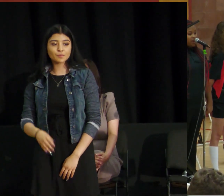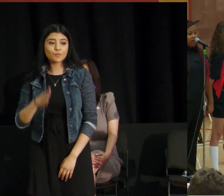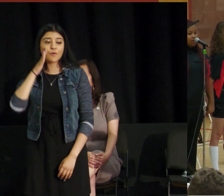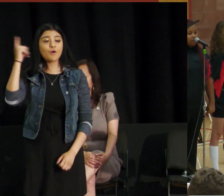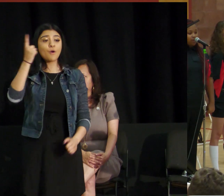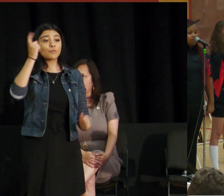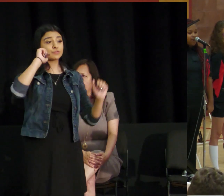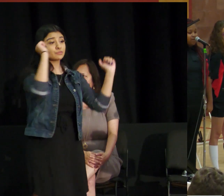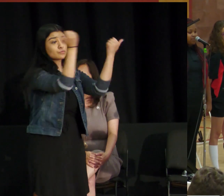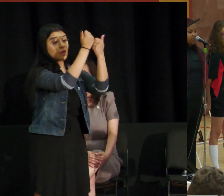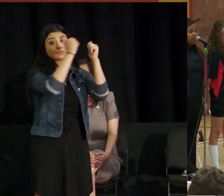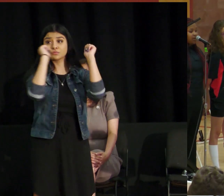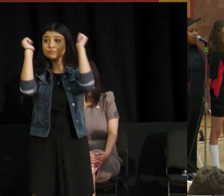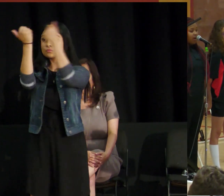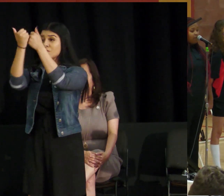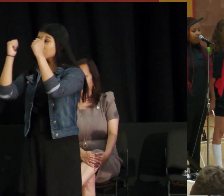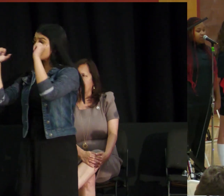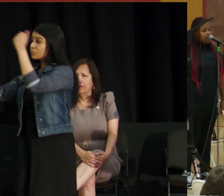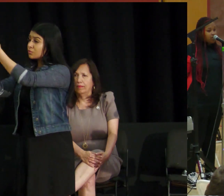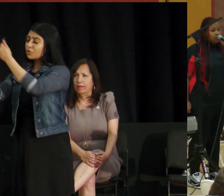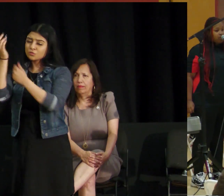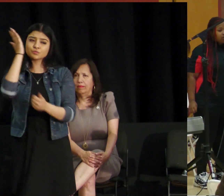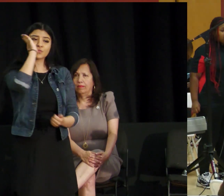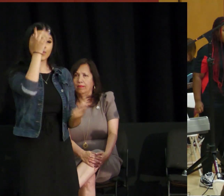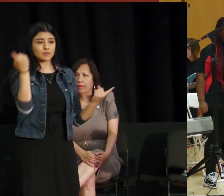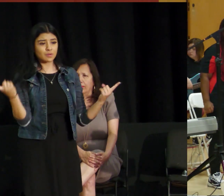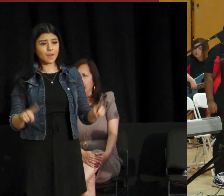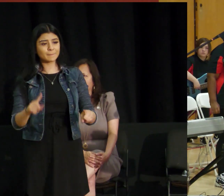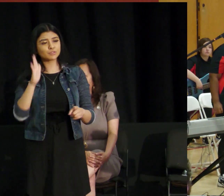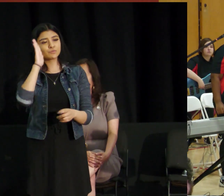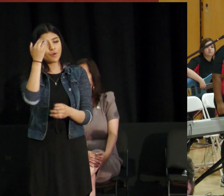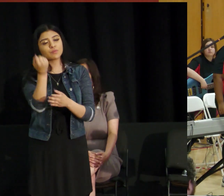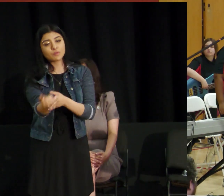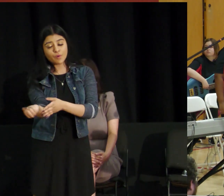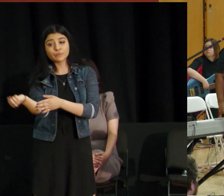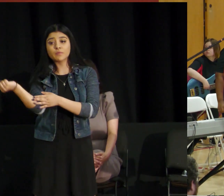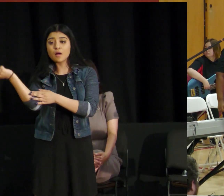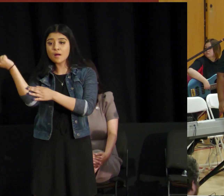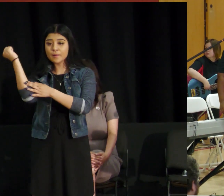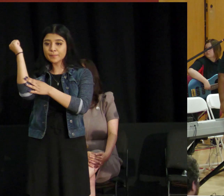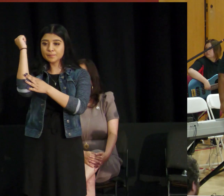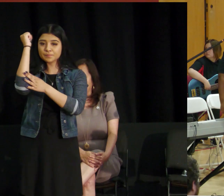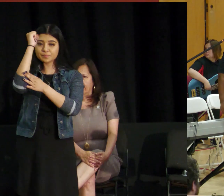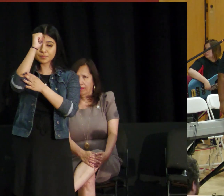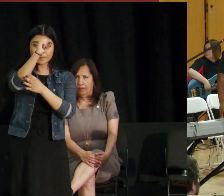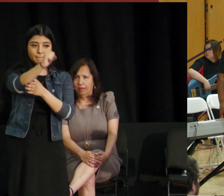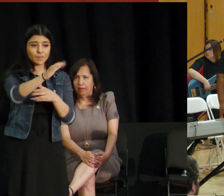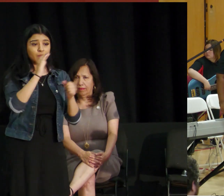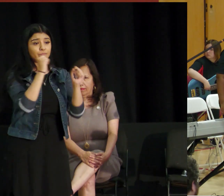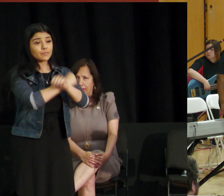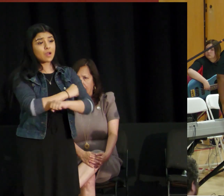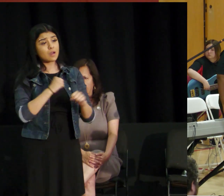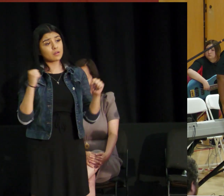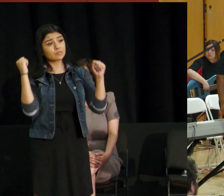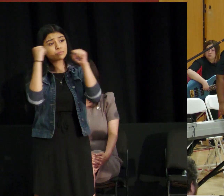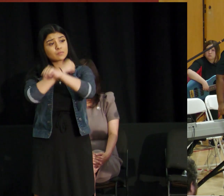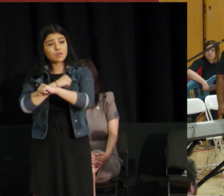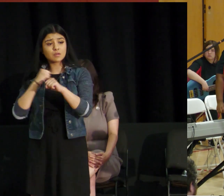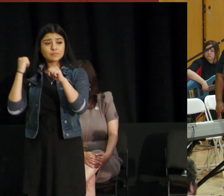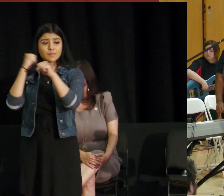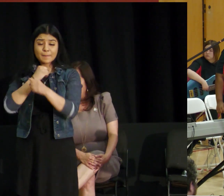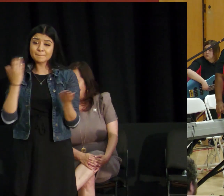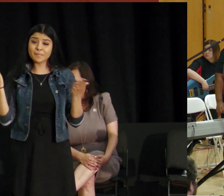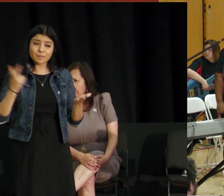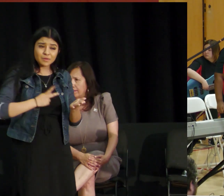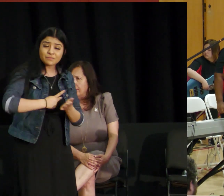be another mountain, always gonna wanna make it through, always gonna be an uphill battle,